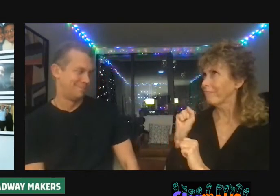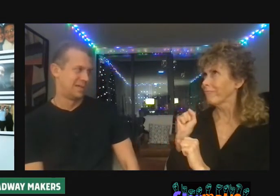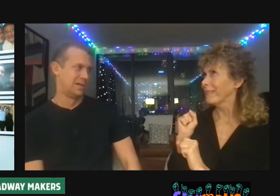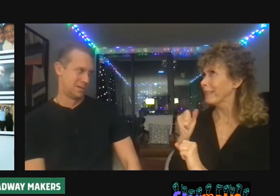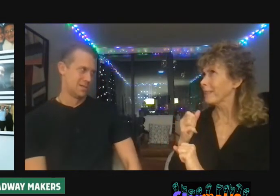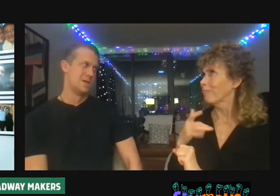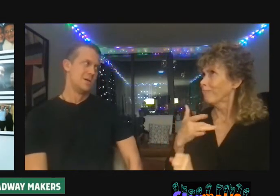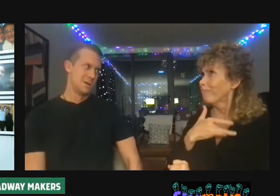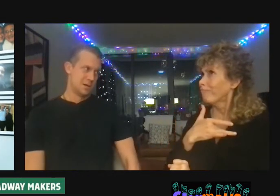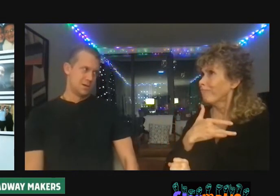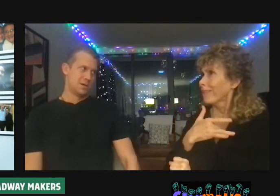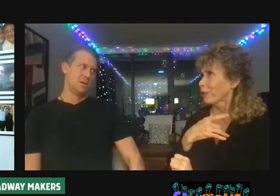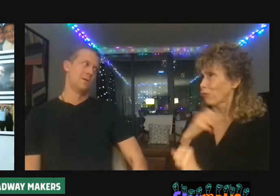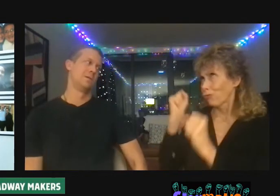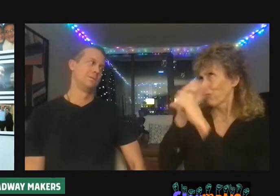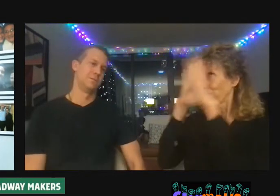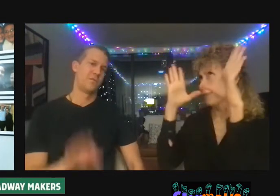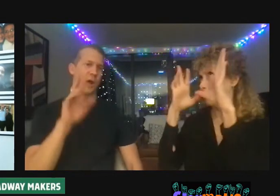play?